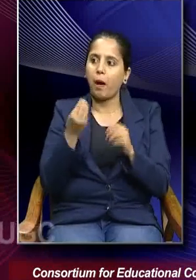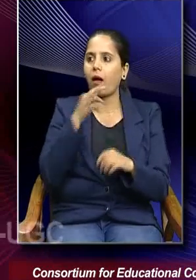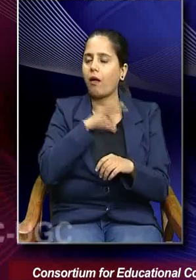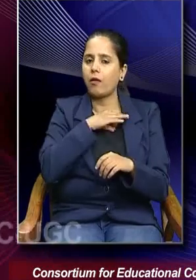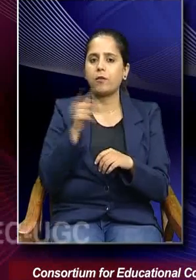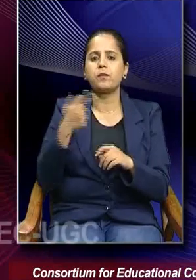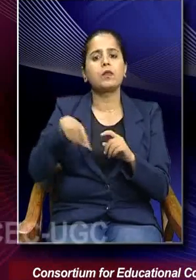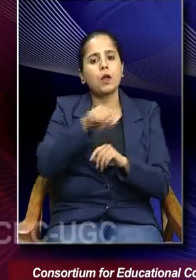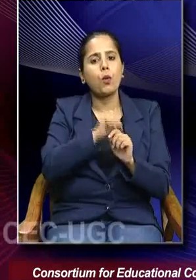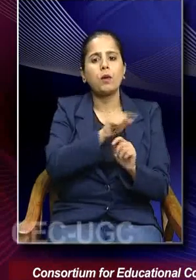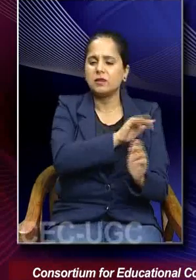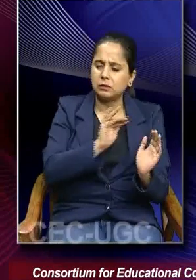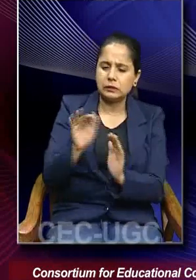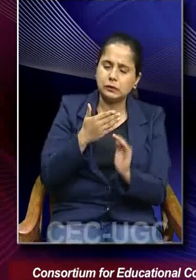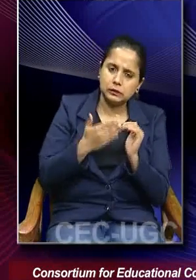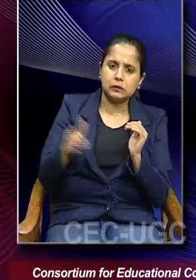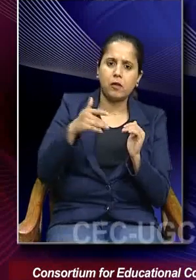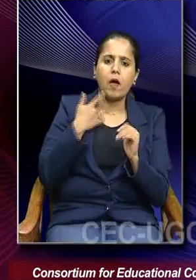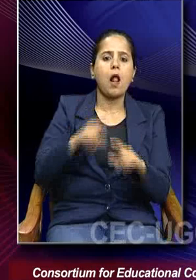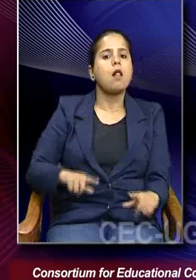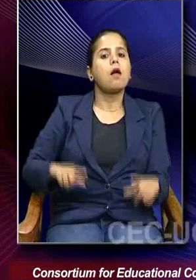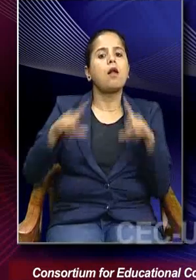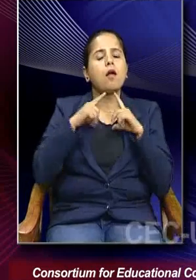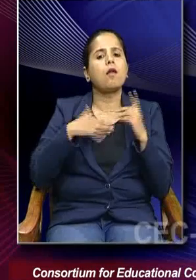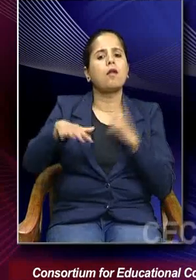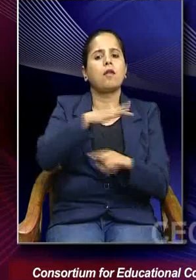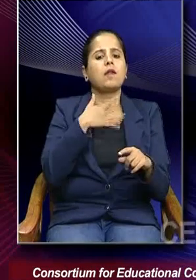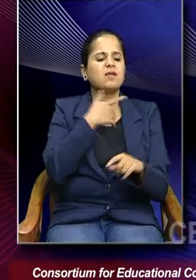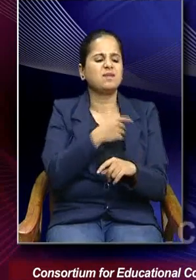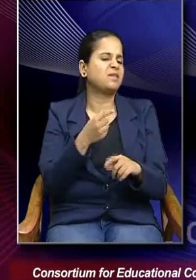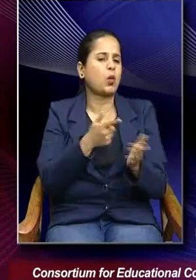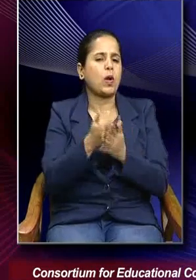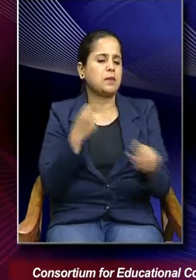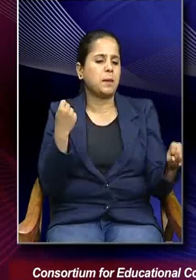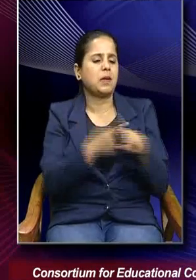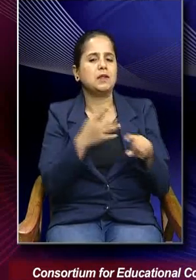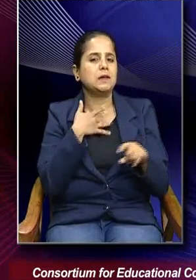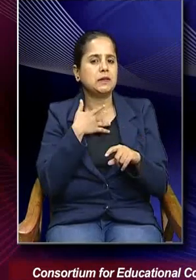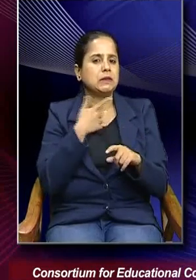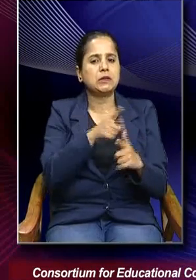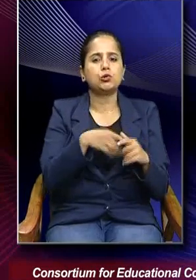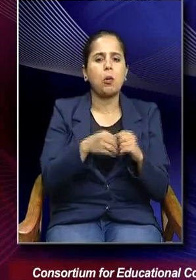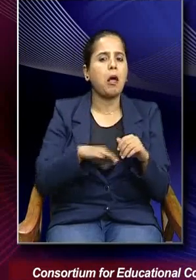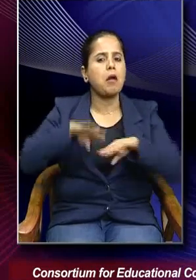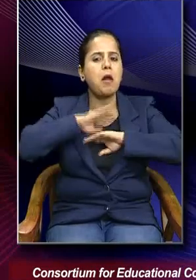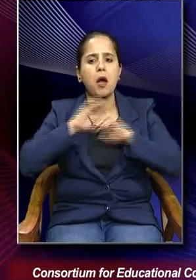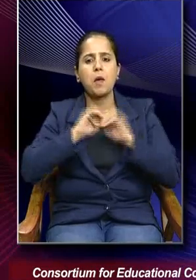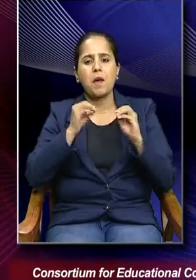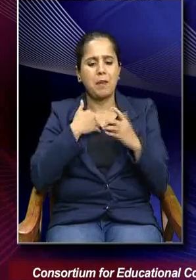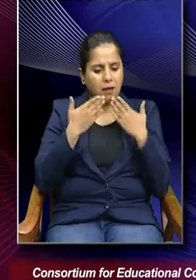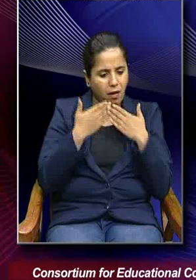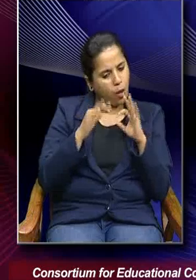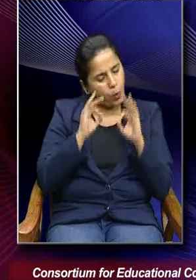push factor, where the conditions of living is not adequate, there are not enough jobs, there are not enough